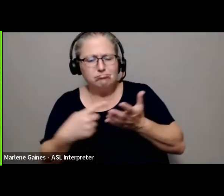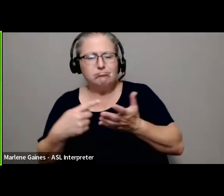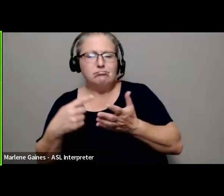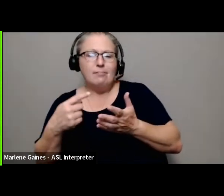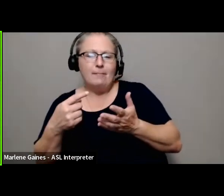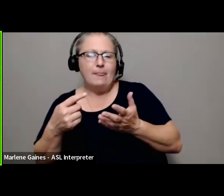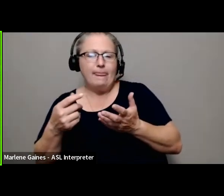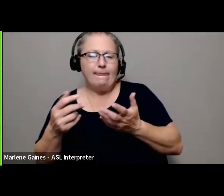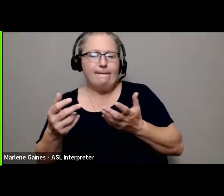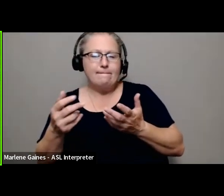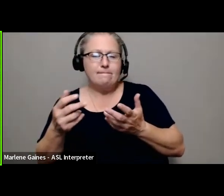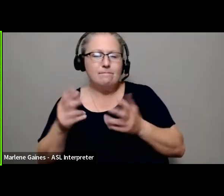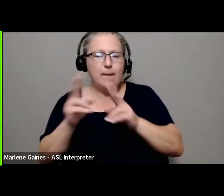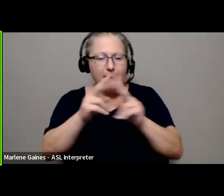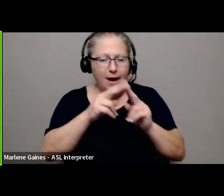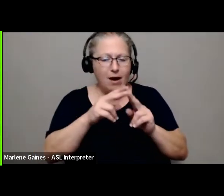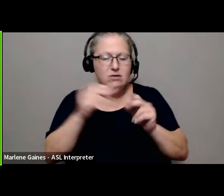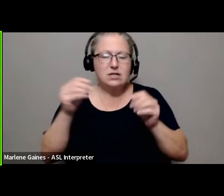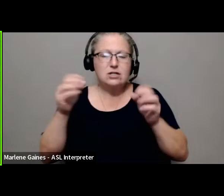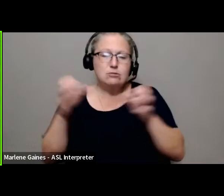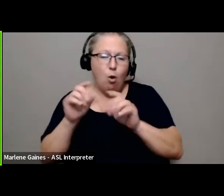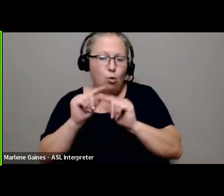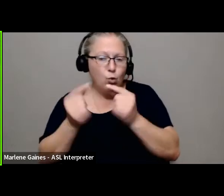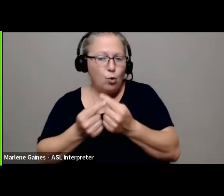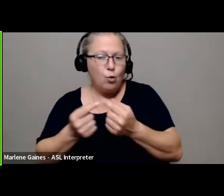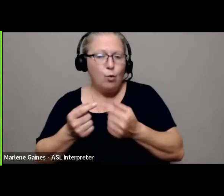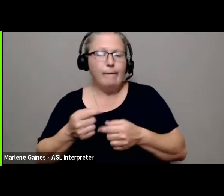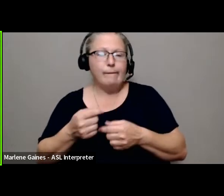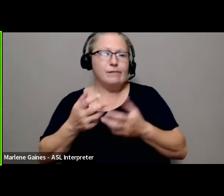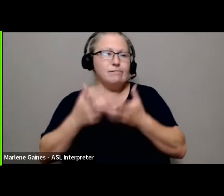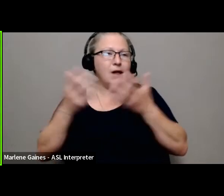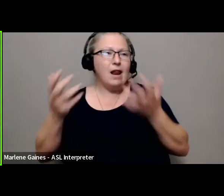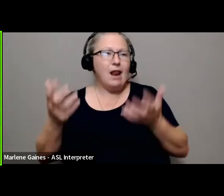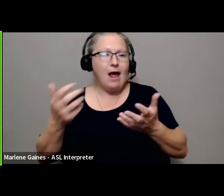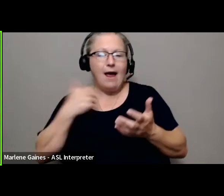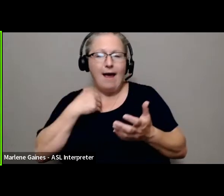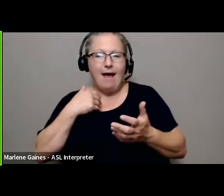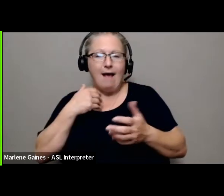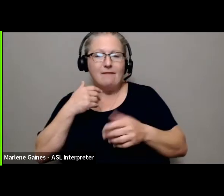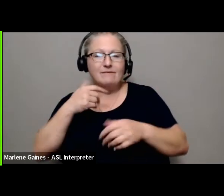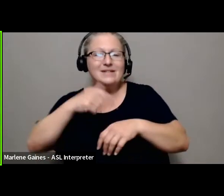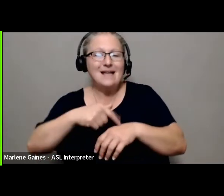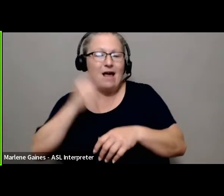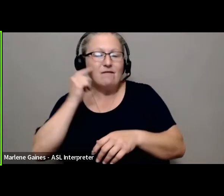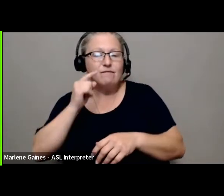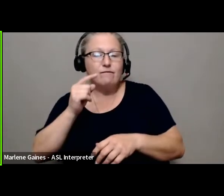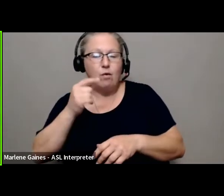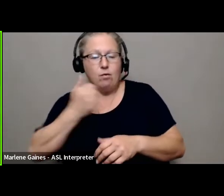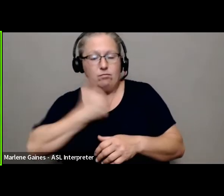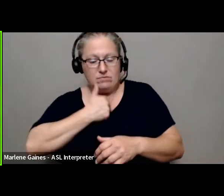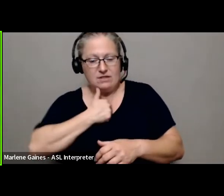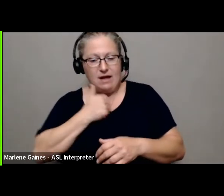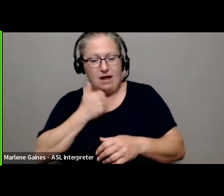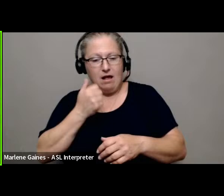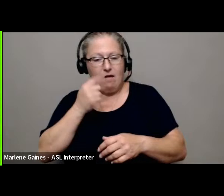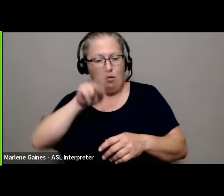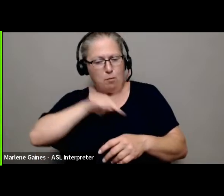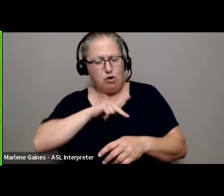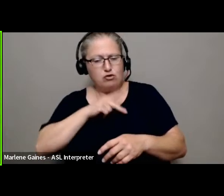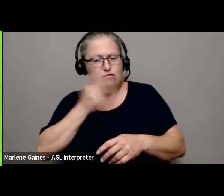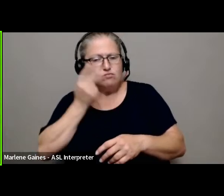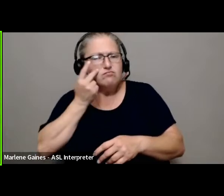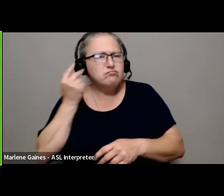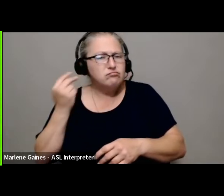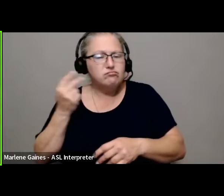among, pairs and small groups. There was a lot of time for personal reflection. There was